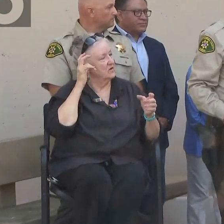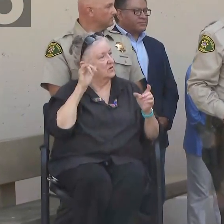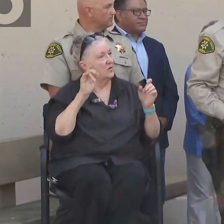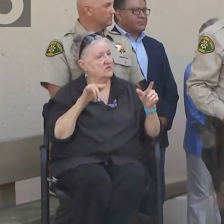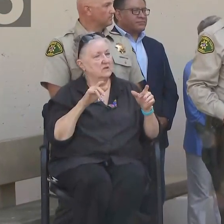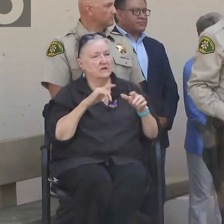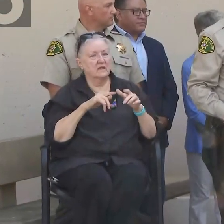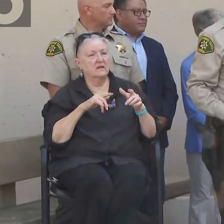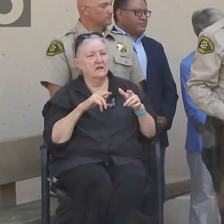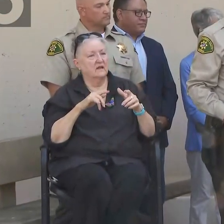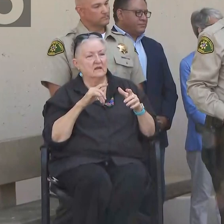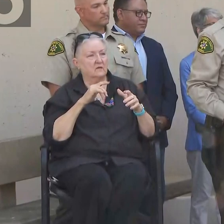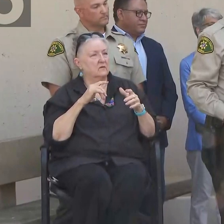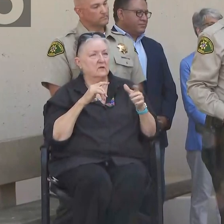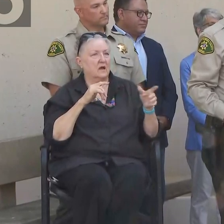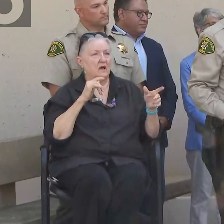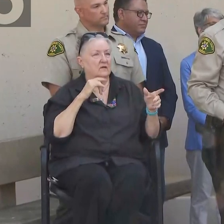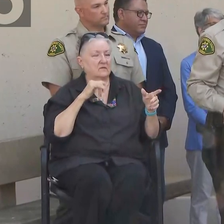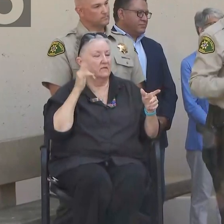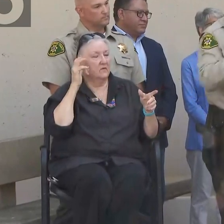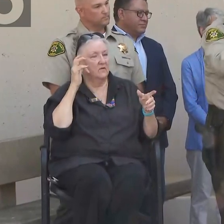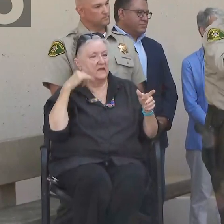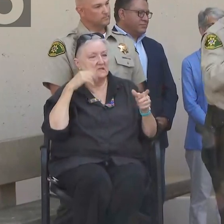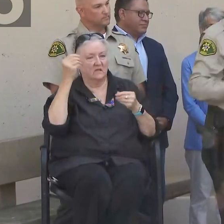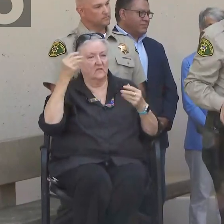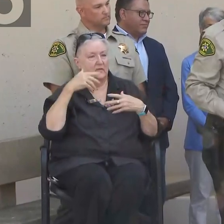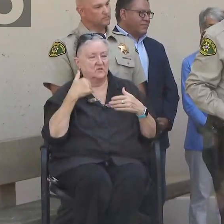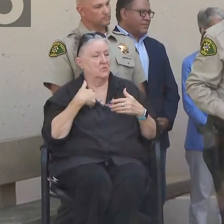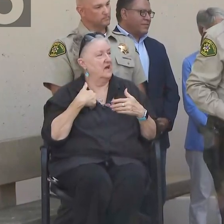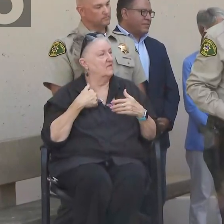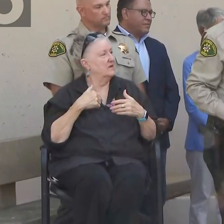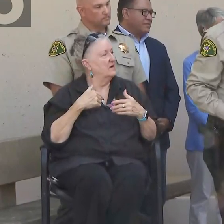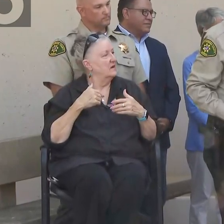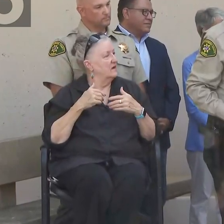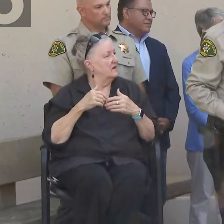Yeah, we have that is not information that's made its way to us.